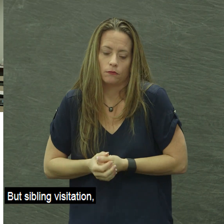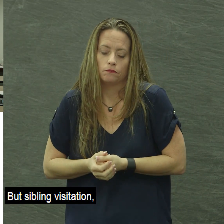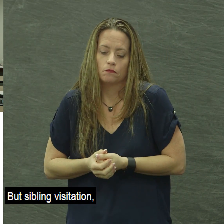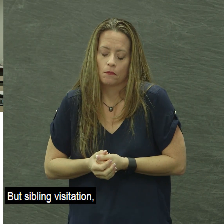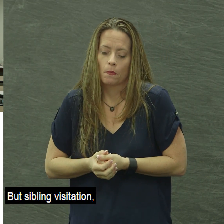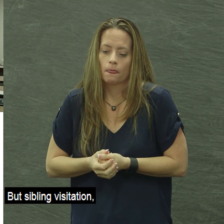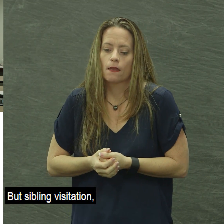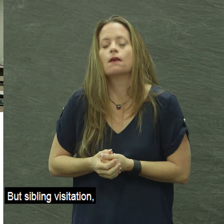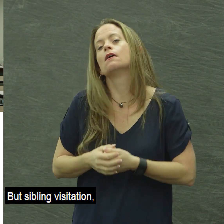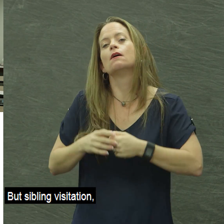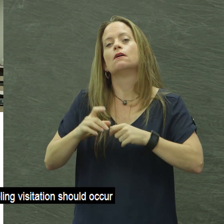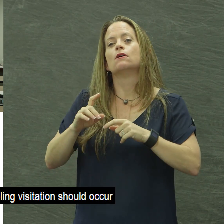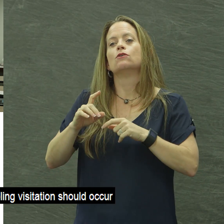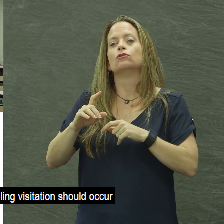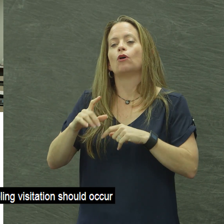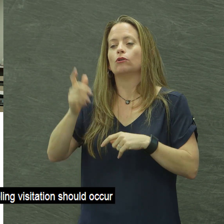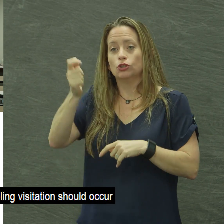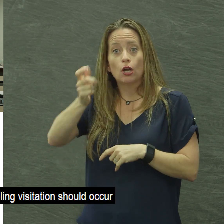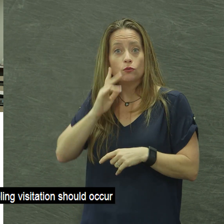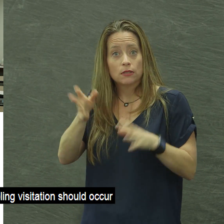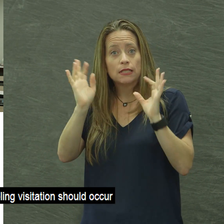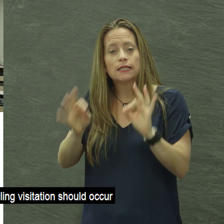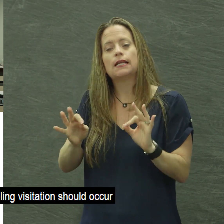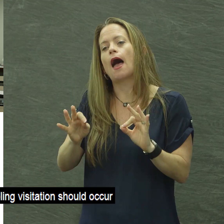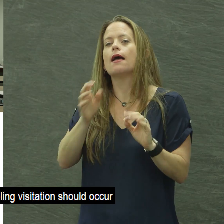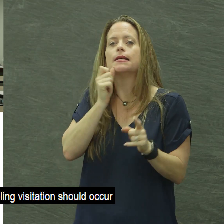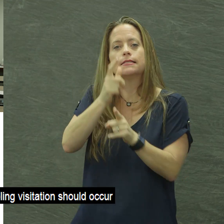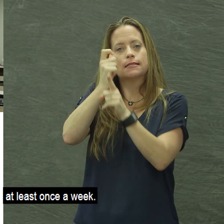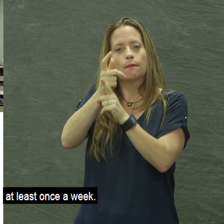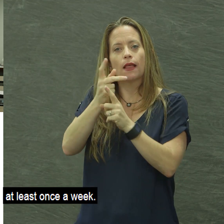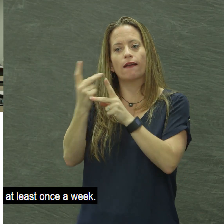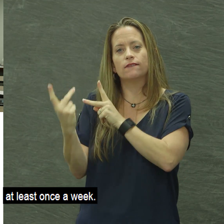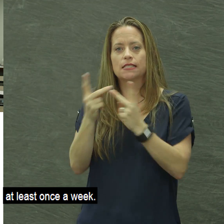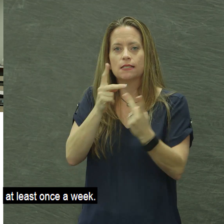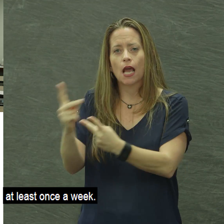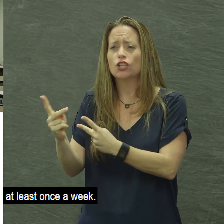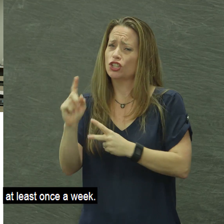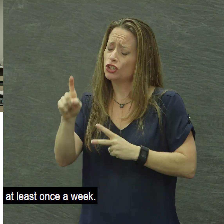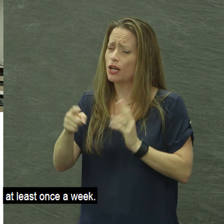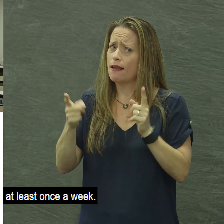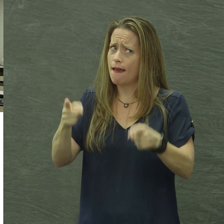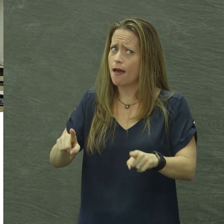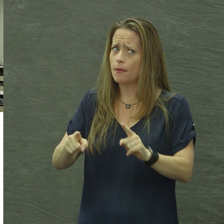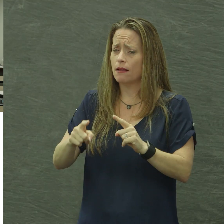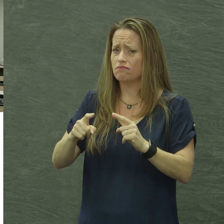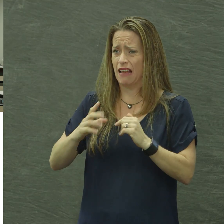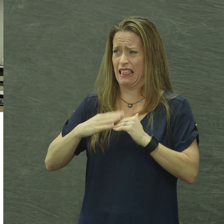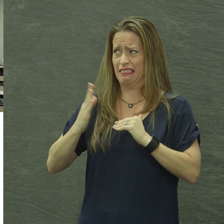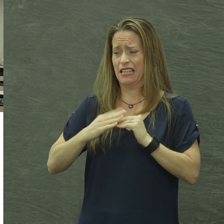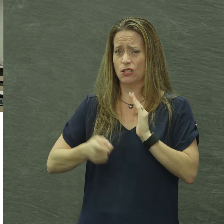But sibling visitation should occur at least once a week.